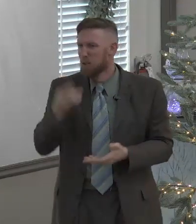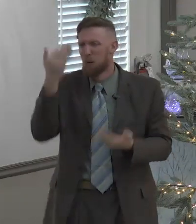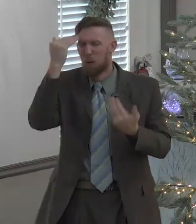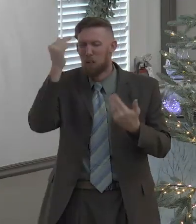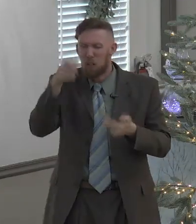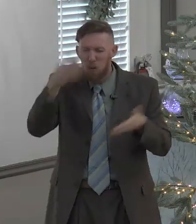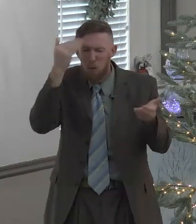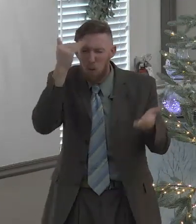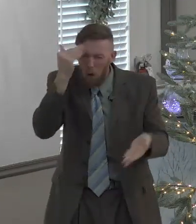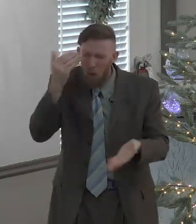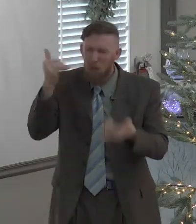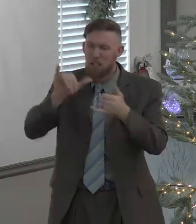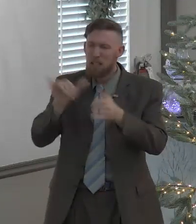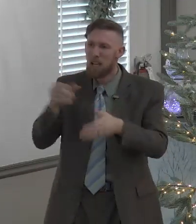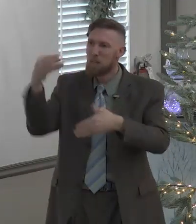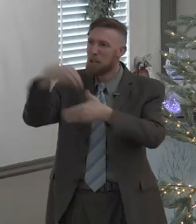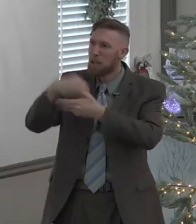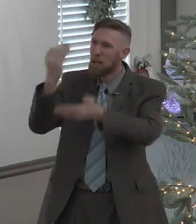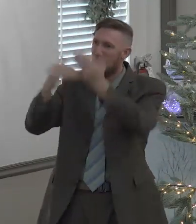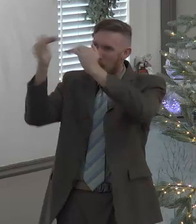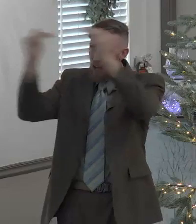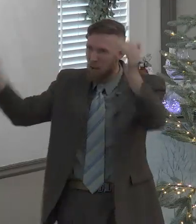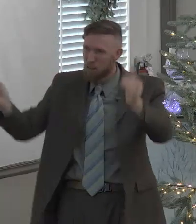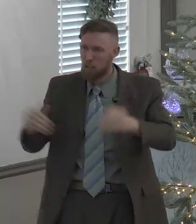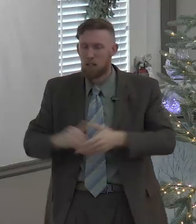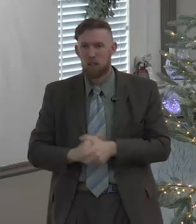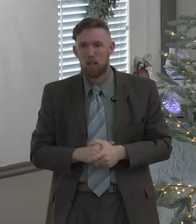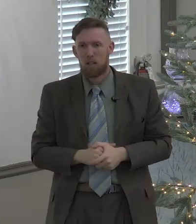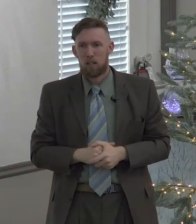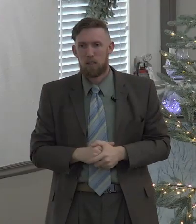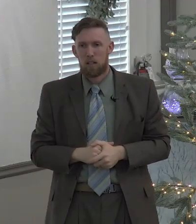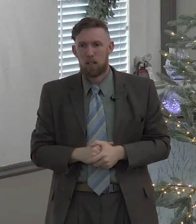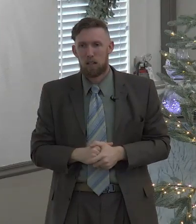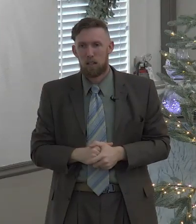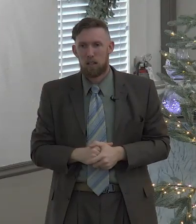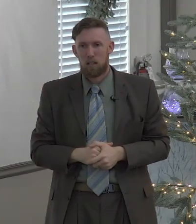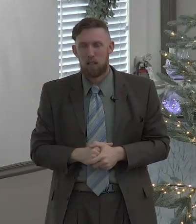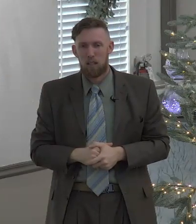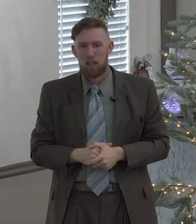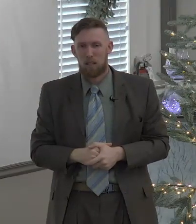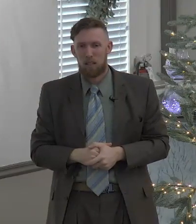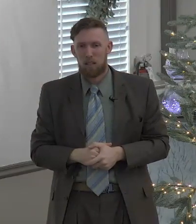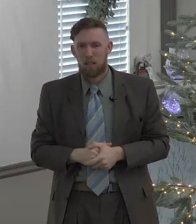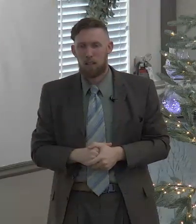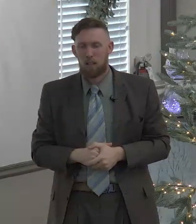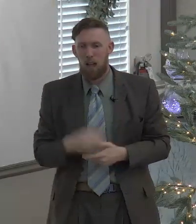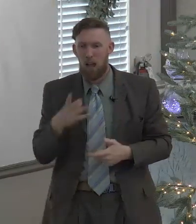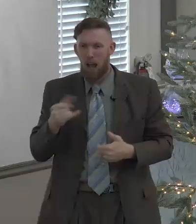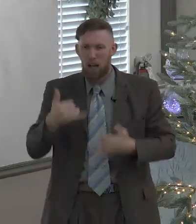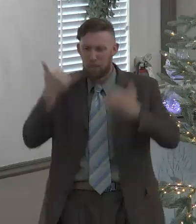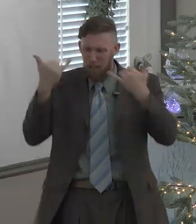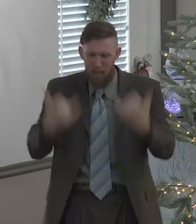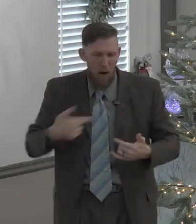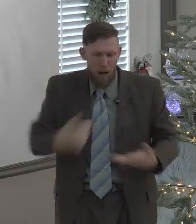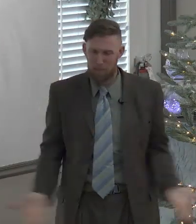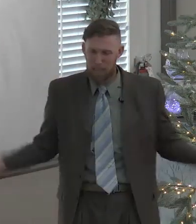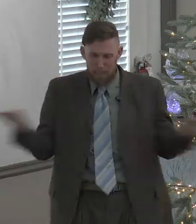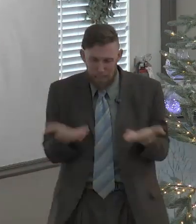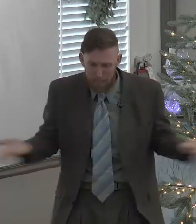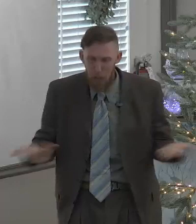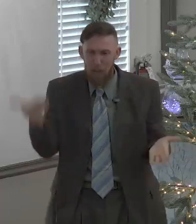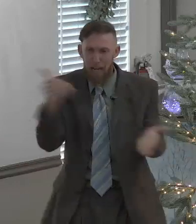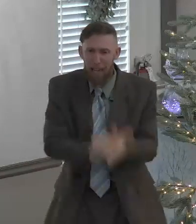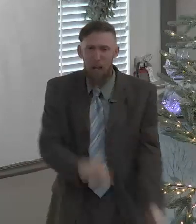I had it so good. Do you know what it's like to be standing there in great spot? Well, Jesus did know,